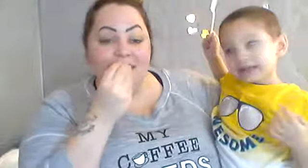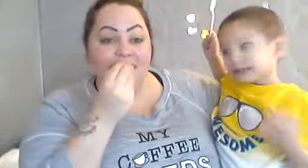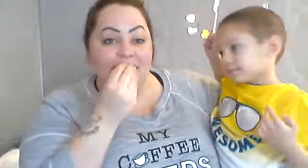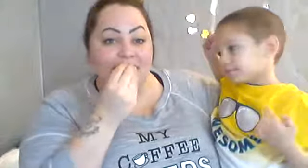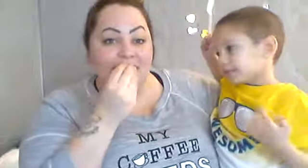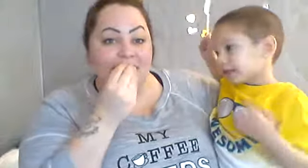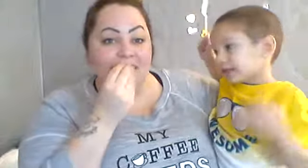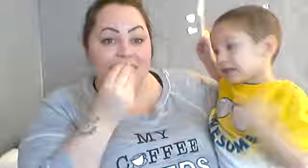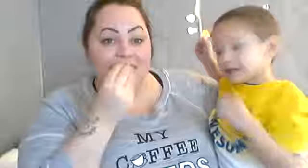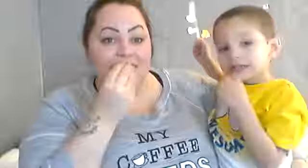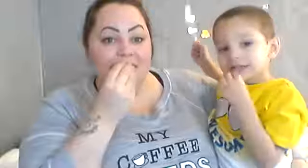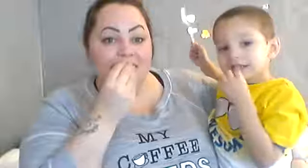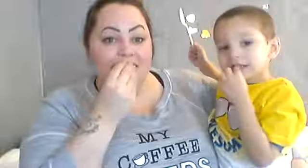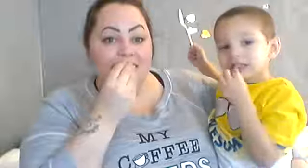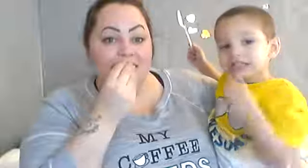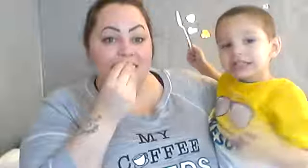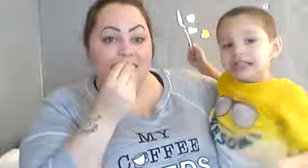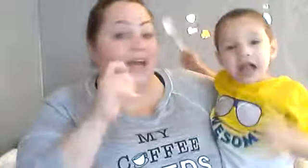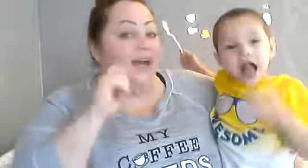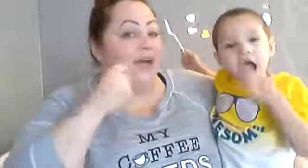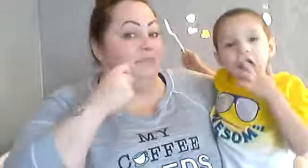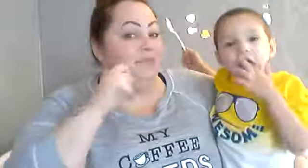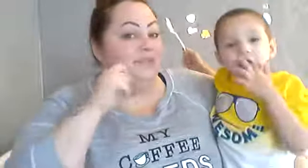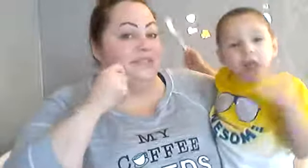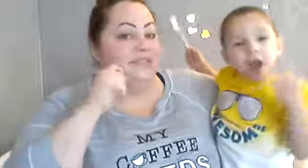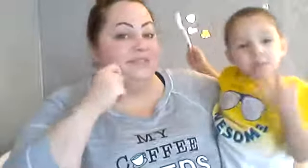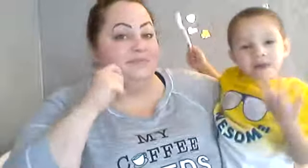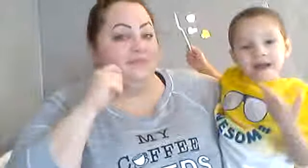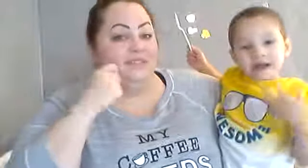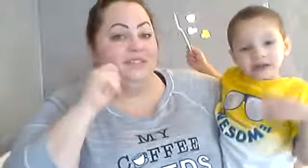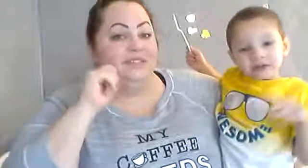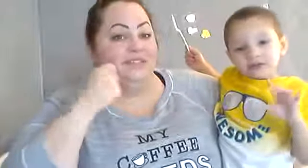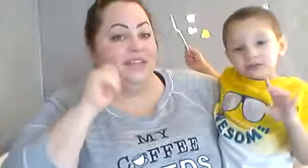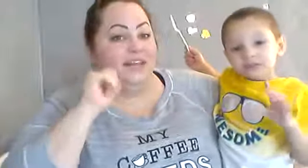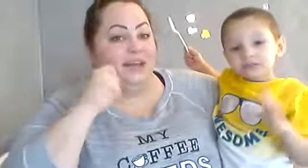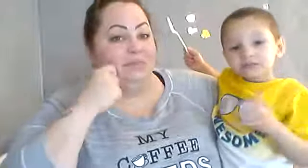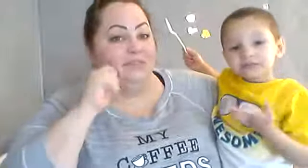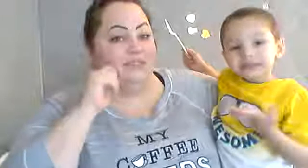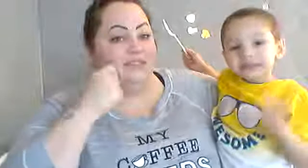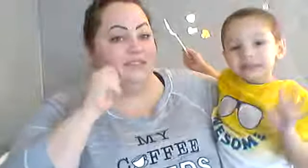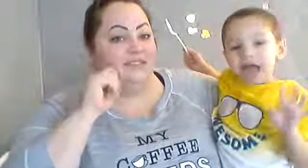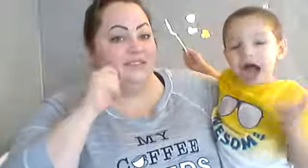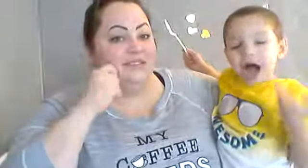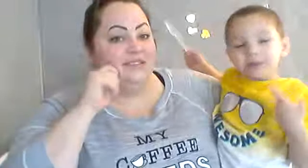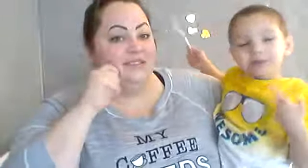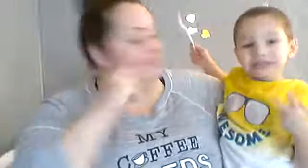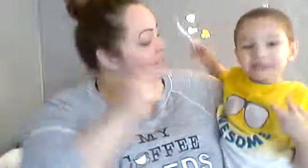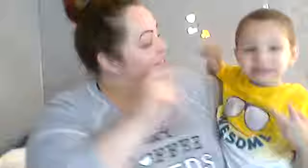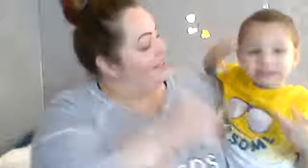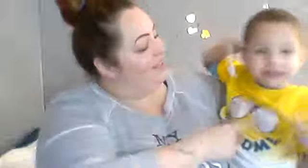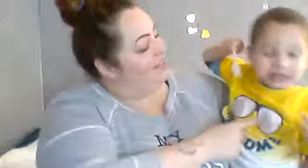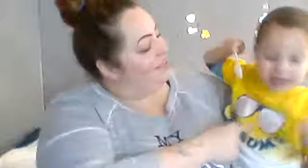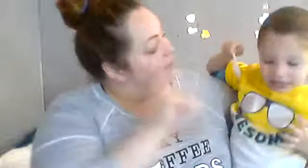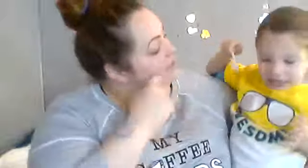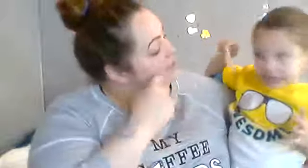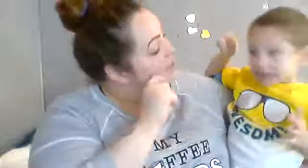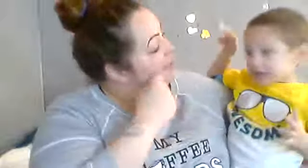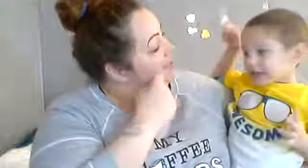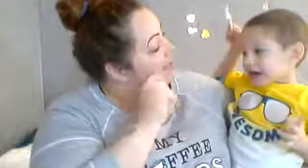Eating. Say eating. Eat. Apples. Apple. Sign apples. Apples. Sign it. Look at Mama. Sign it.